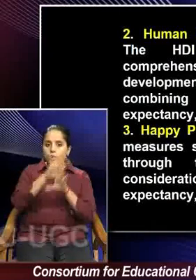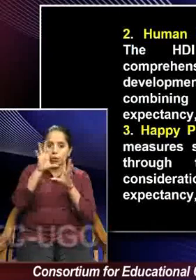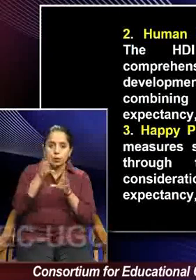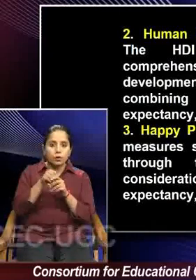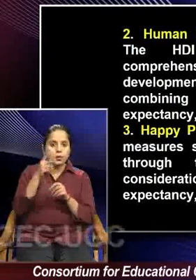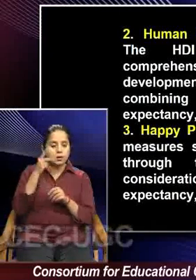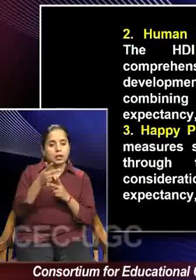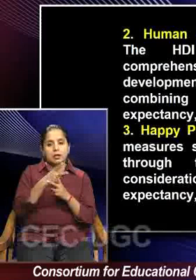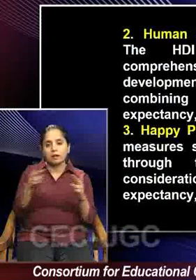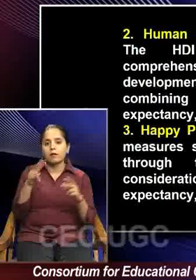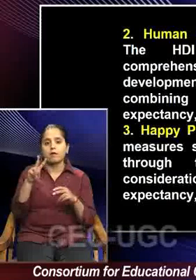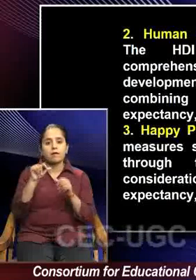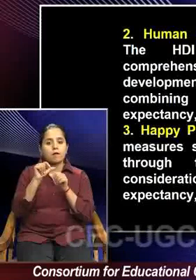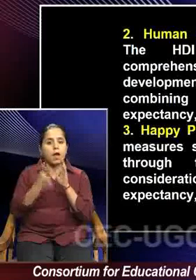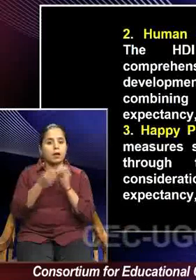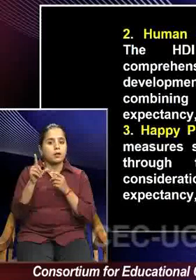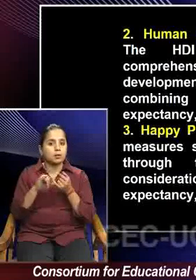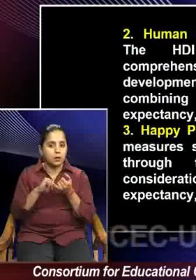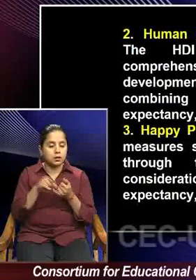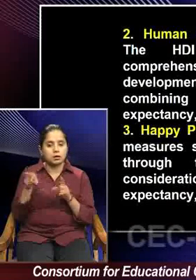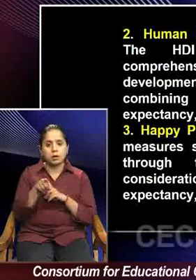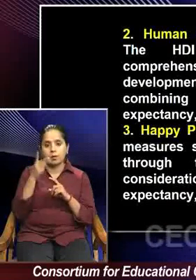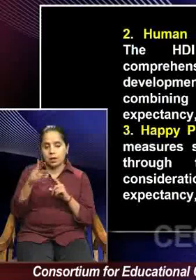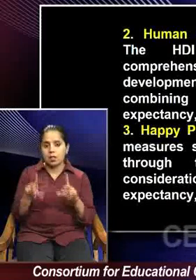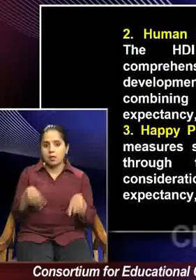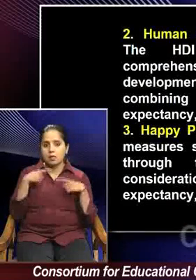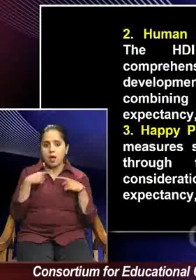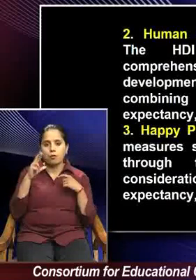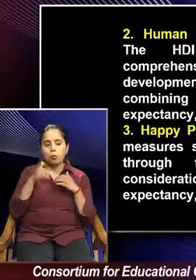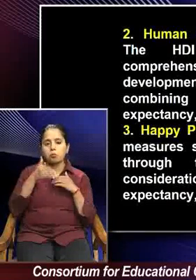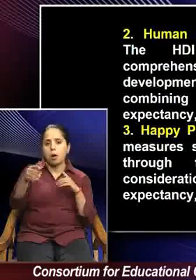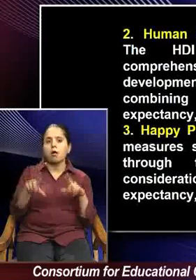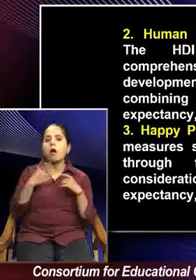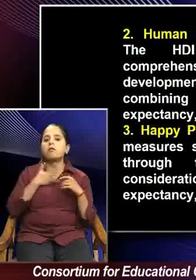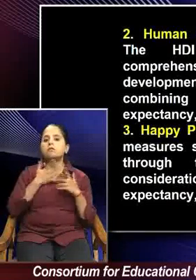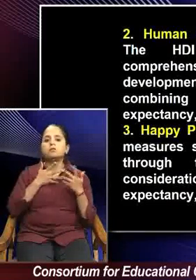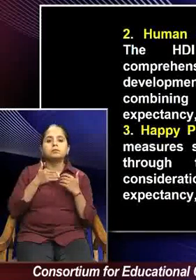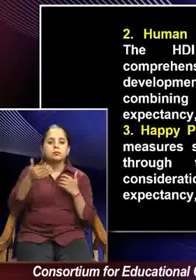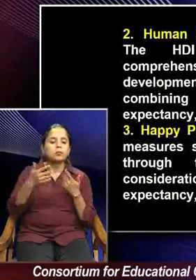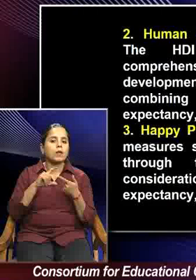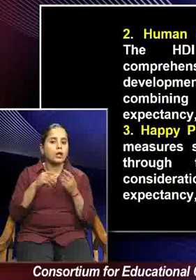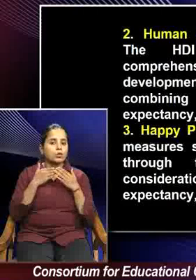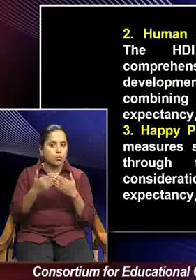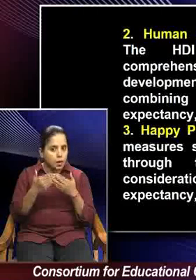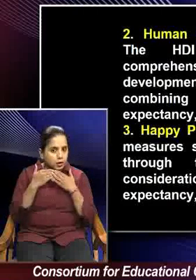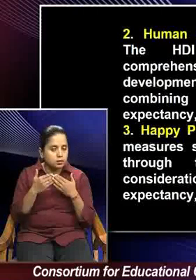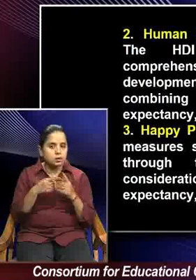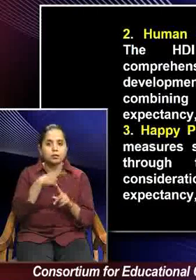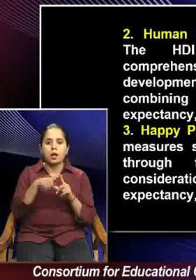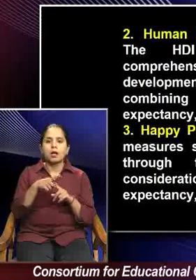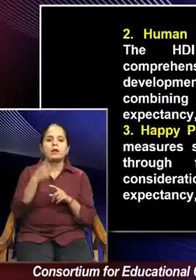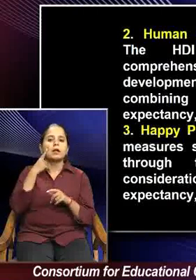the variables such as life expectancy, education and